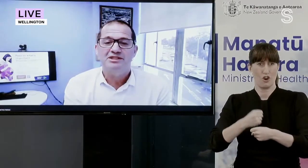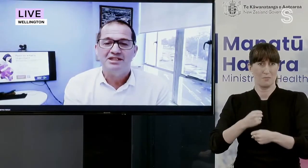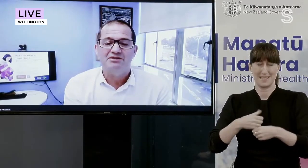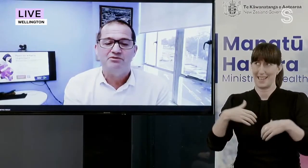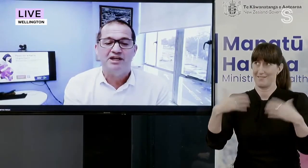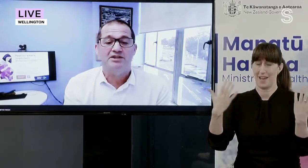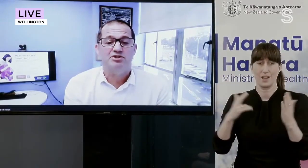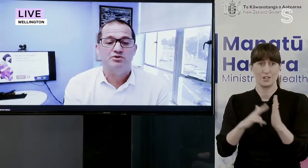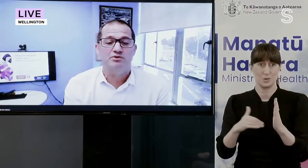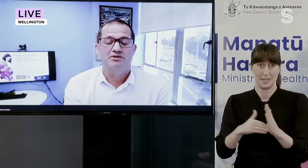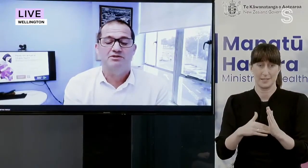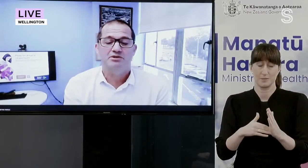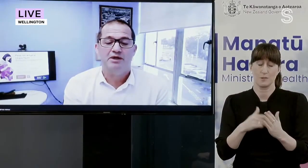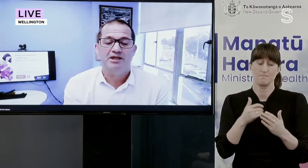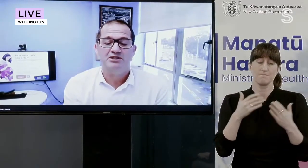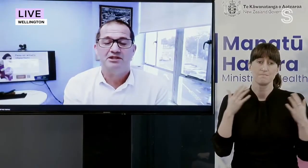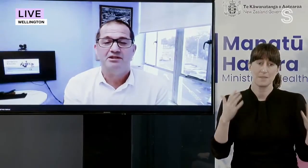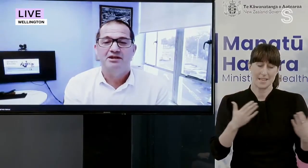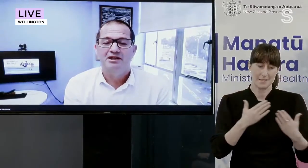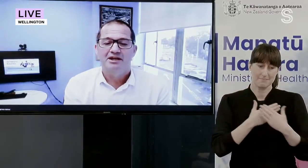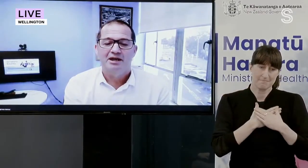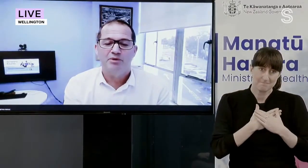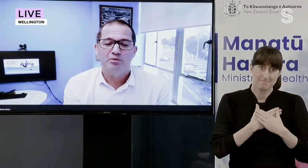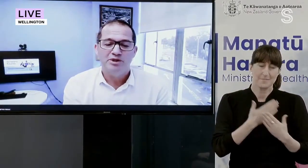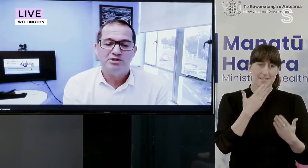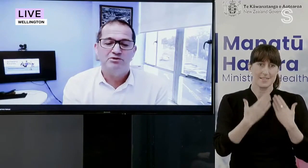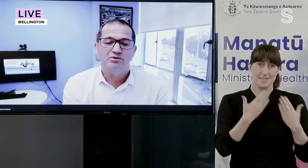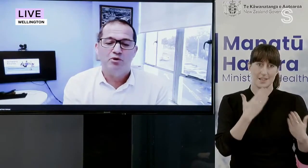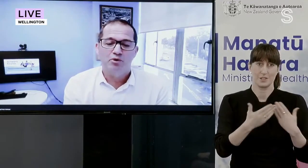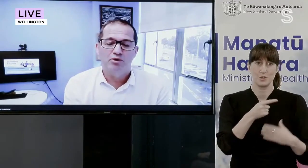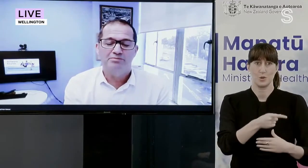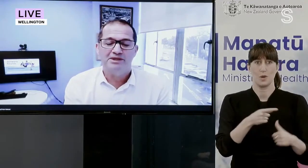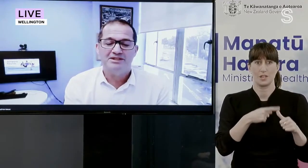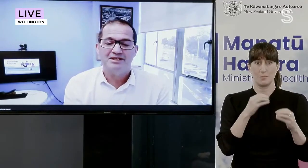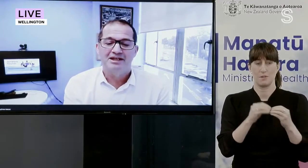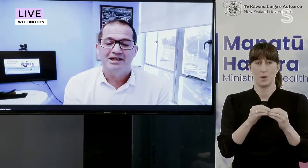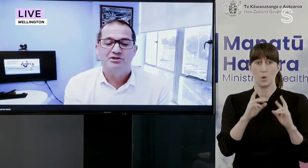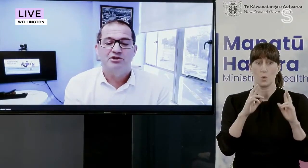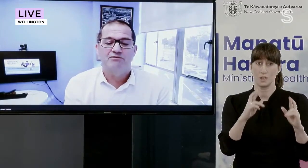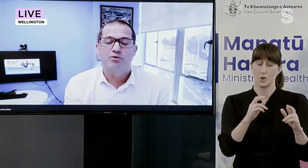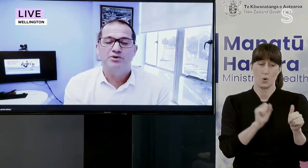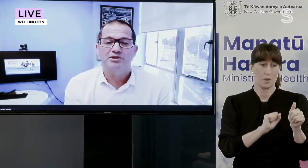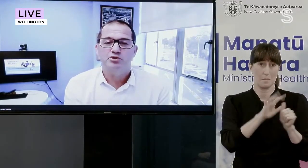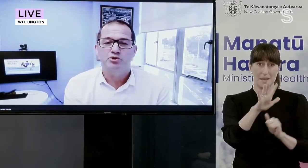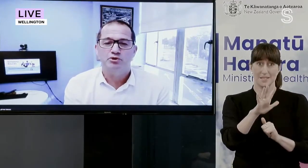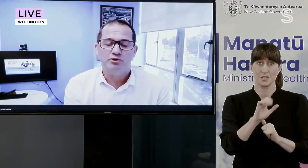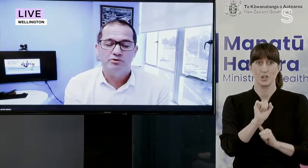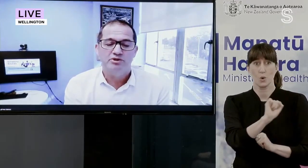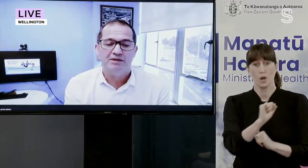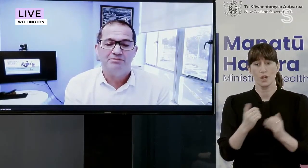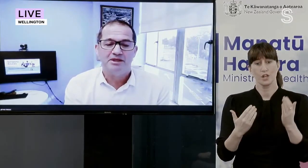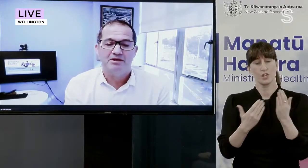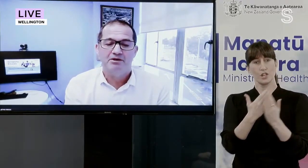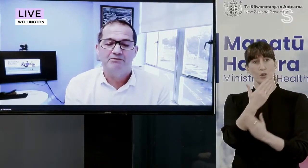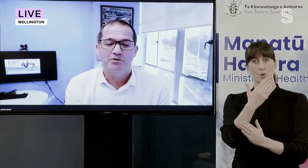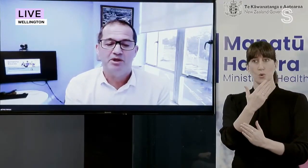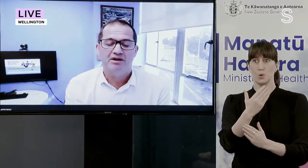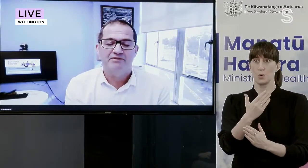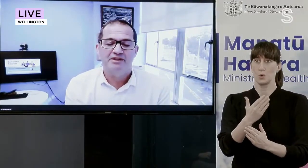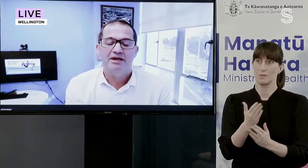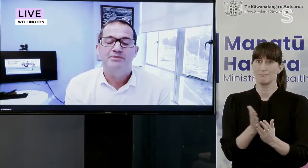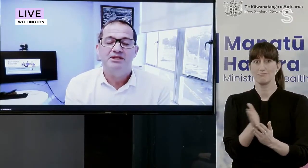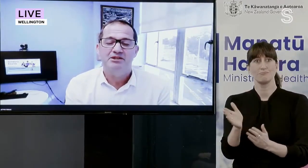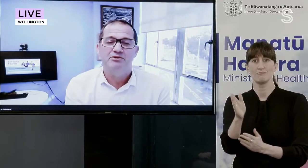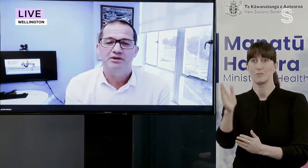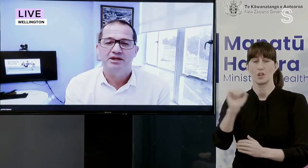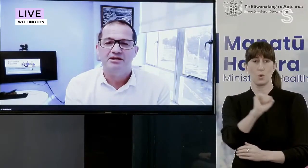huge debt of gratitude to you, Ashley. And we wish you all the best as you go forth into your new chapter of your life.